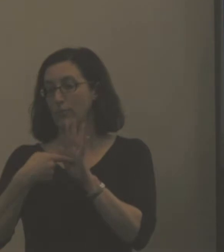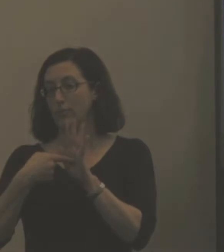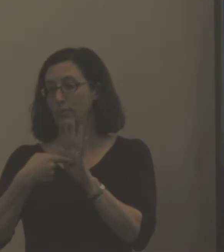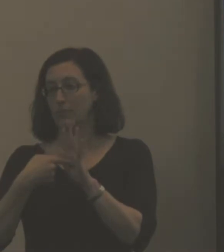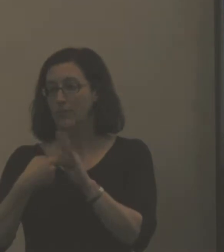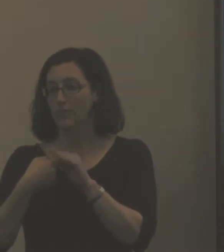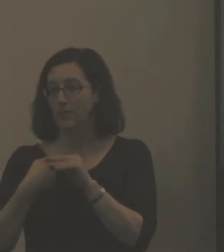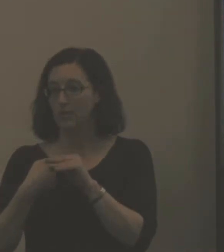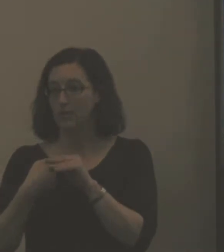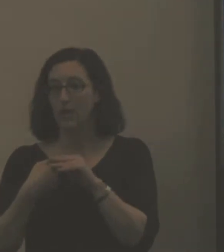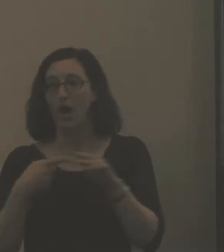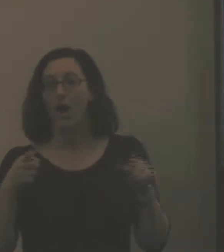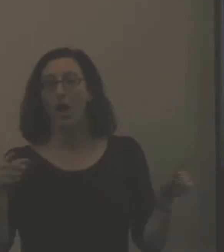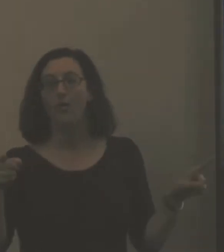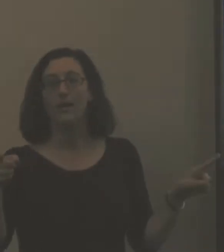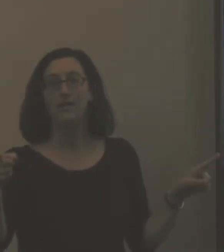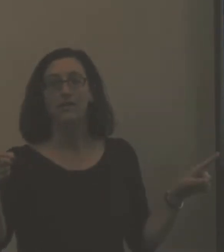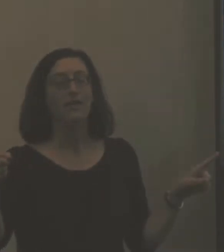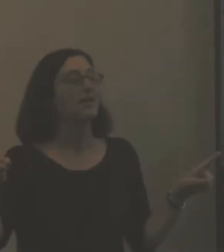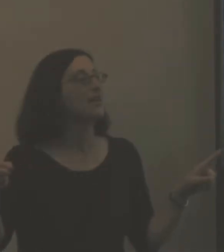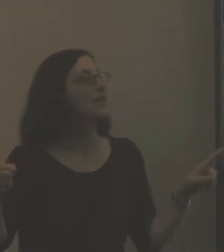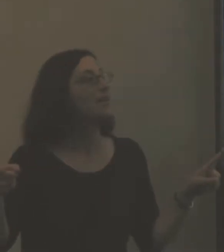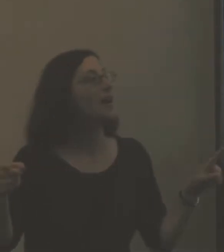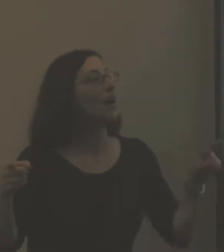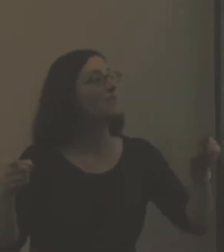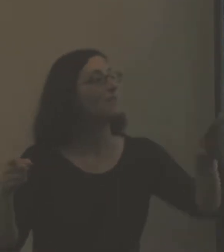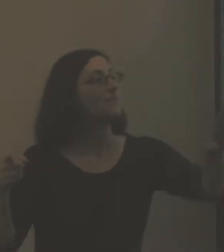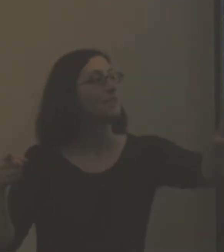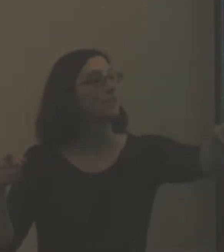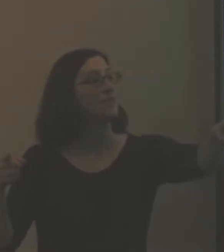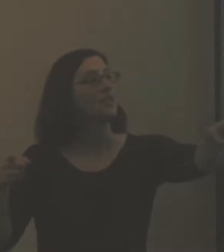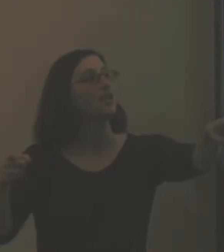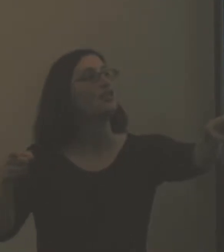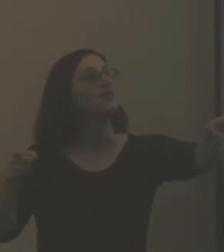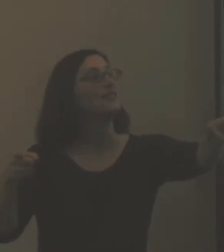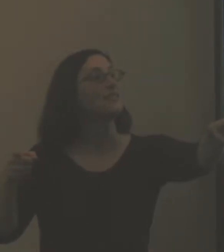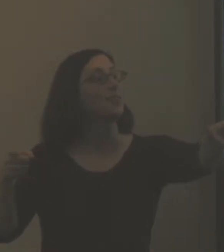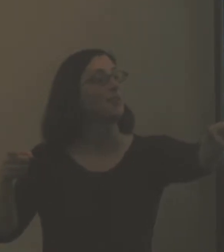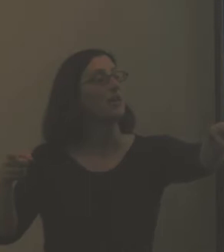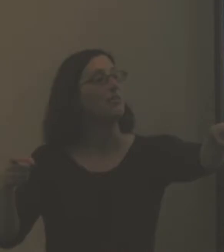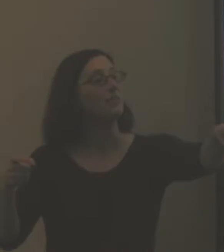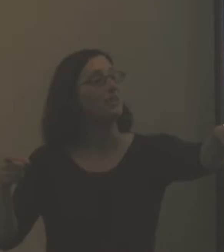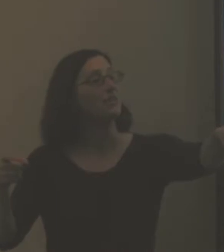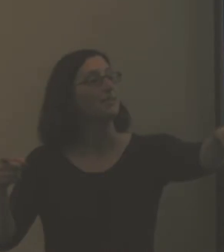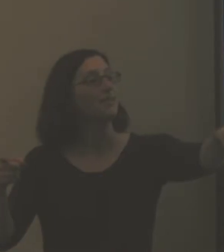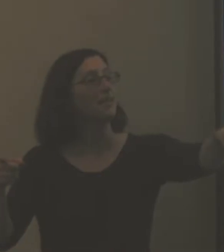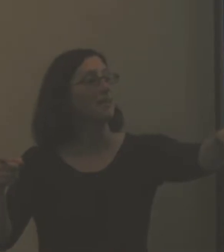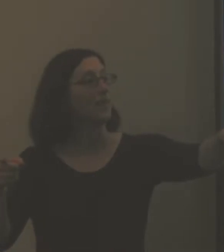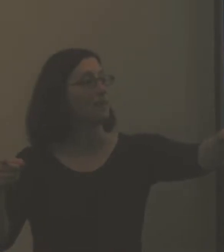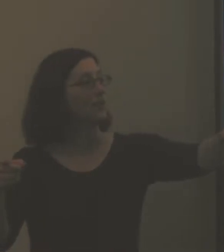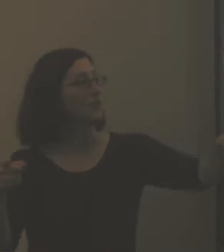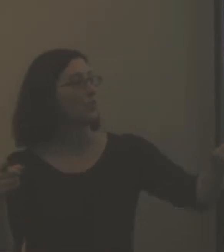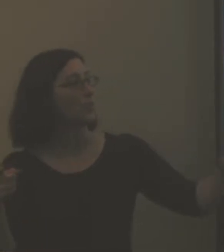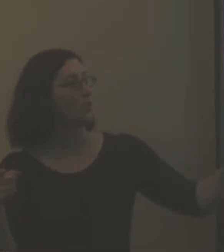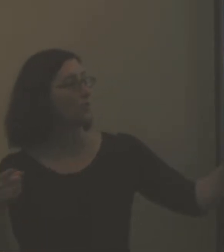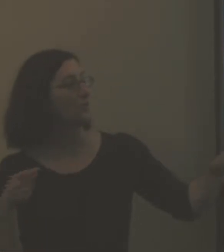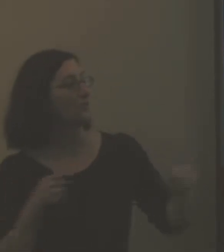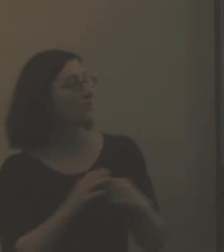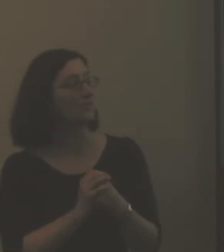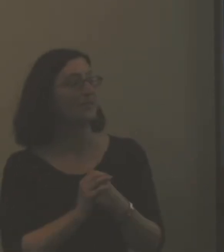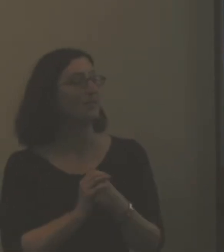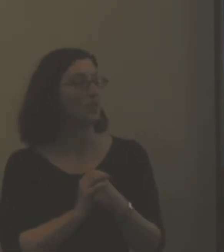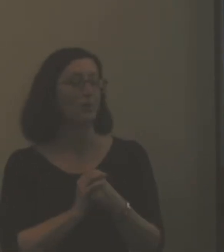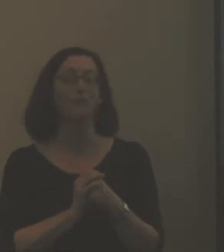So, so for us, it's like a headline to an article. She's asking, can we please keep the lights on for the interpreter?